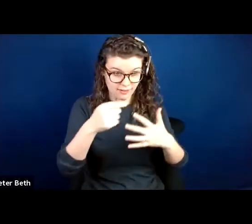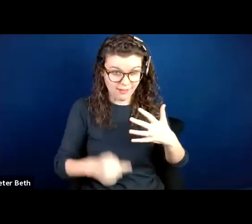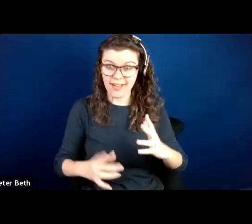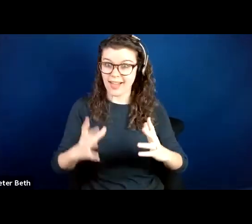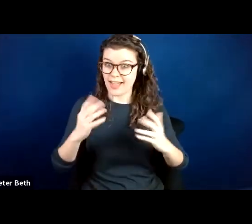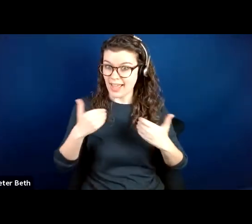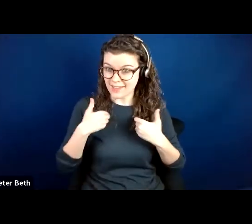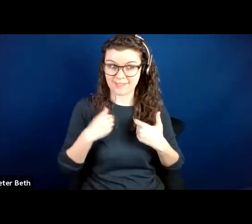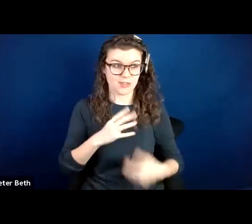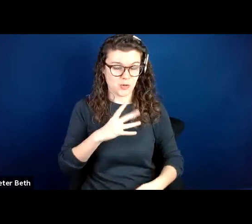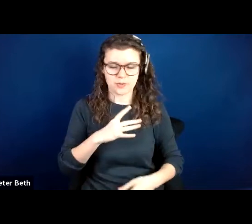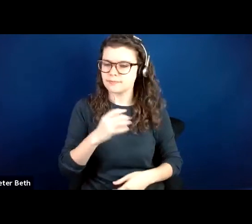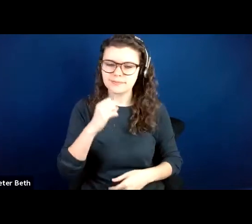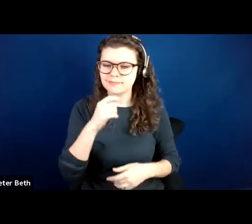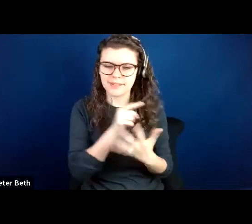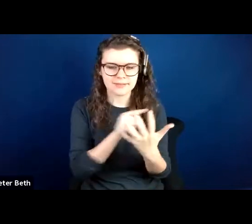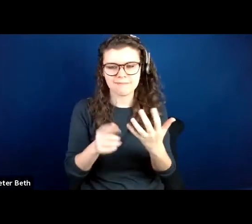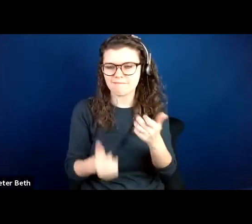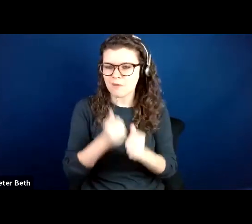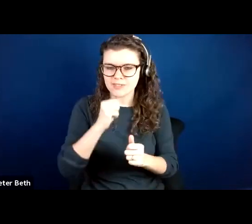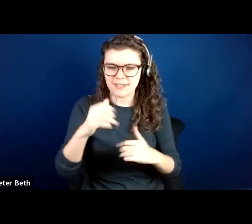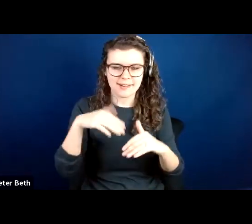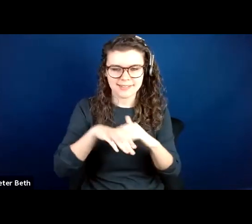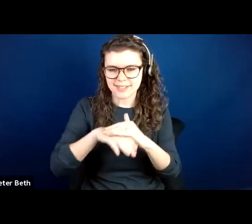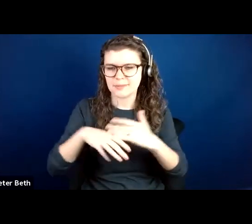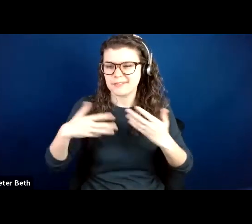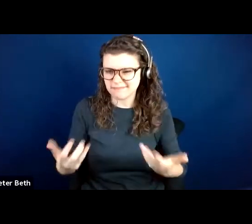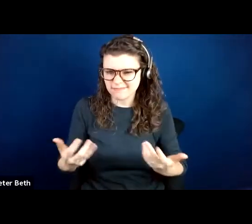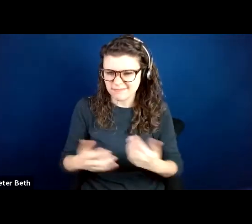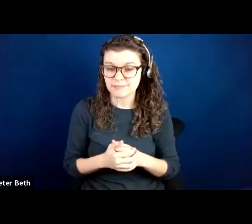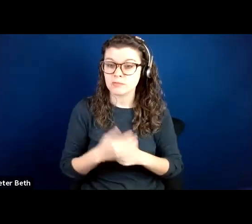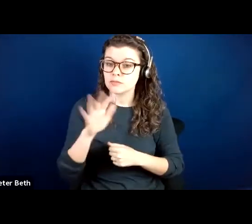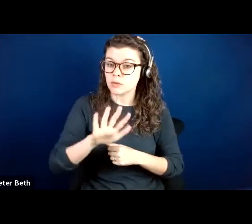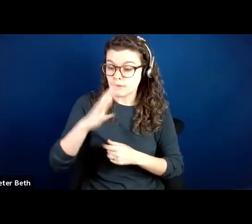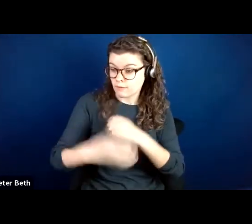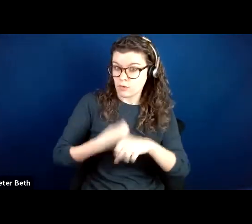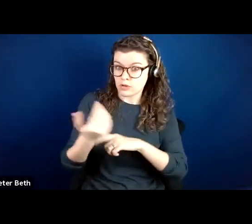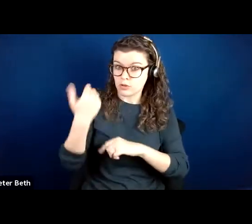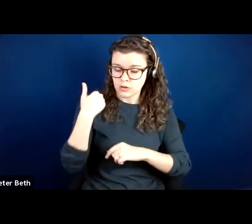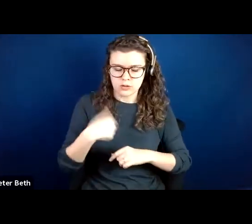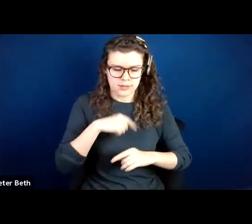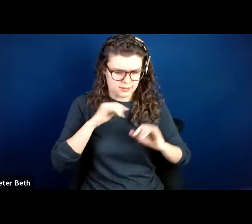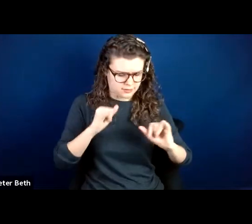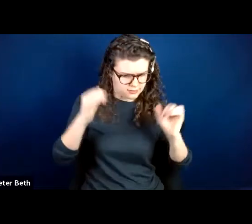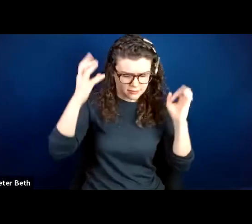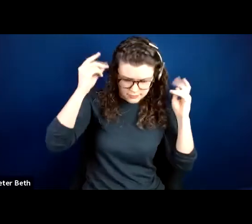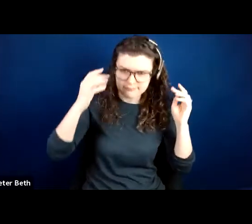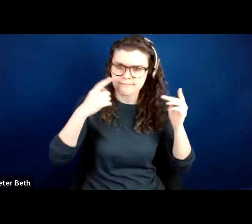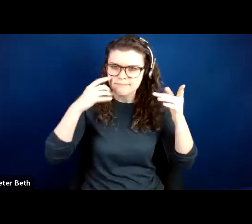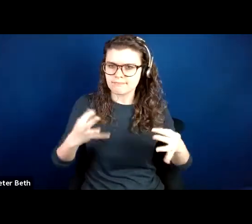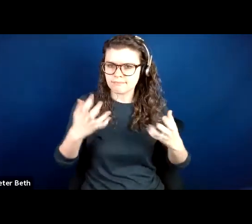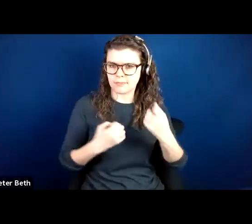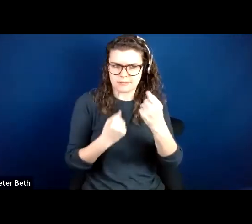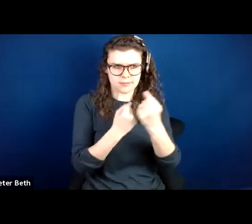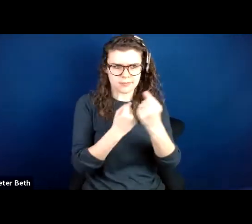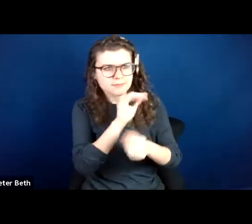accessible features. So about 4 years ago, we started to focus more on advocating for